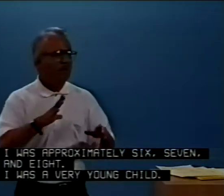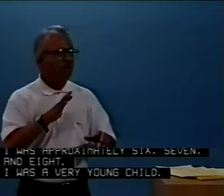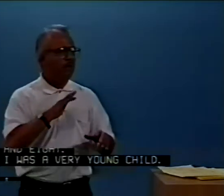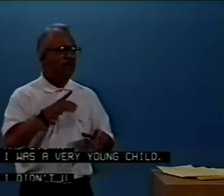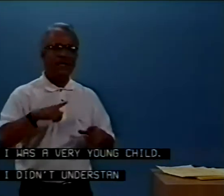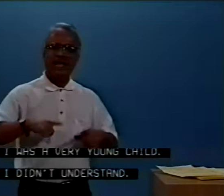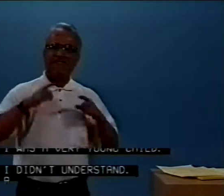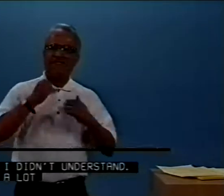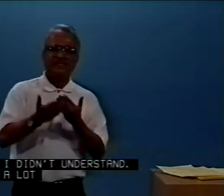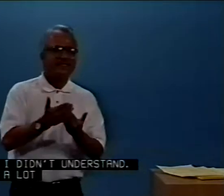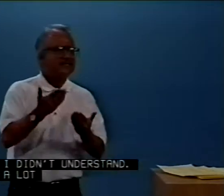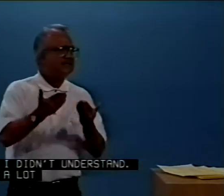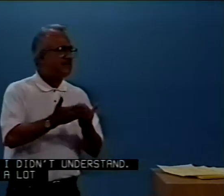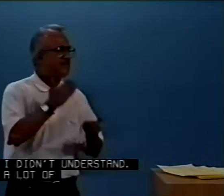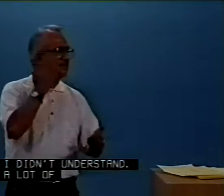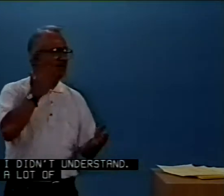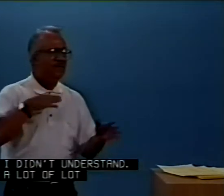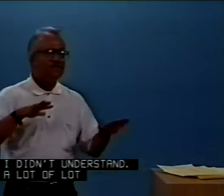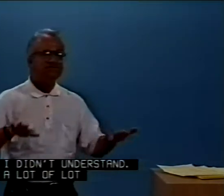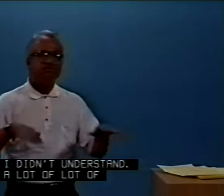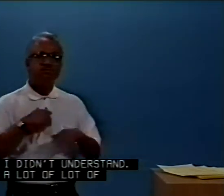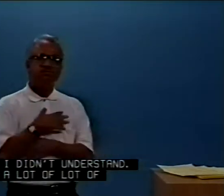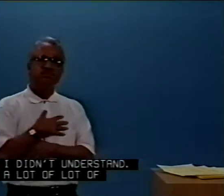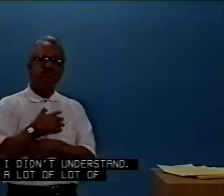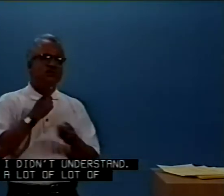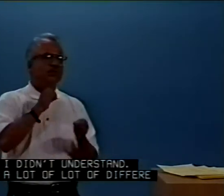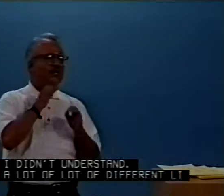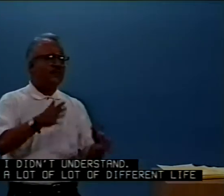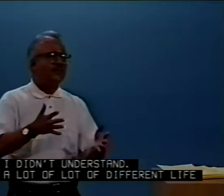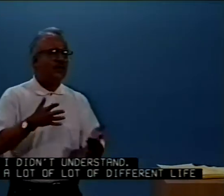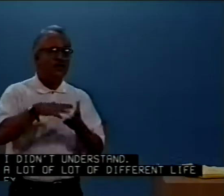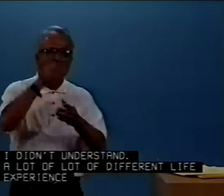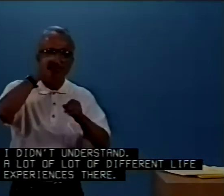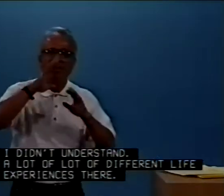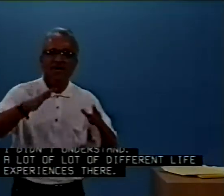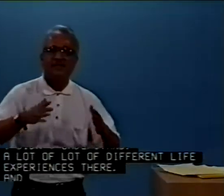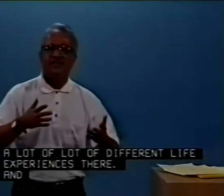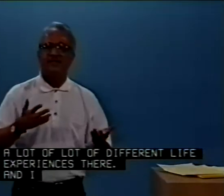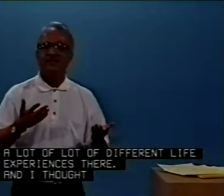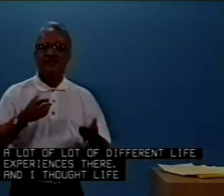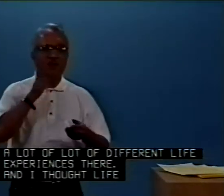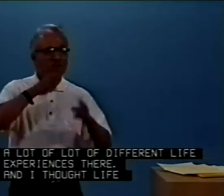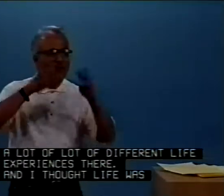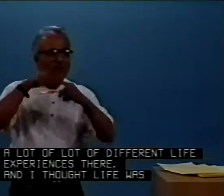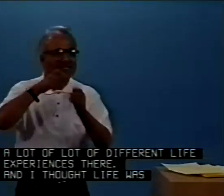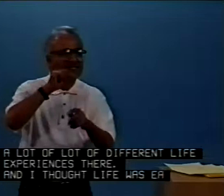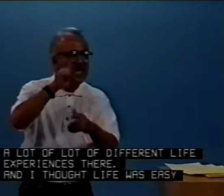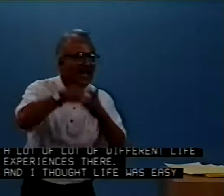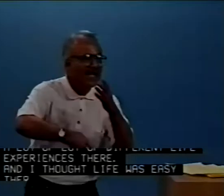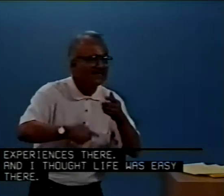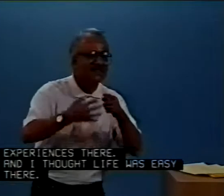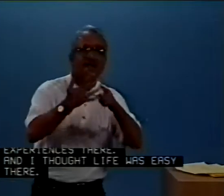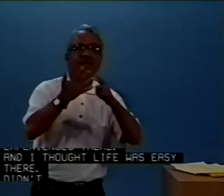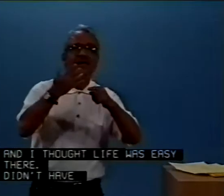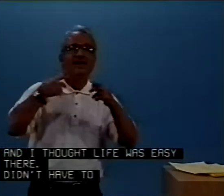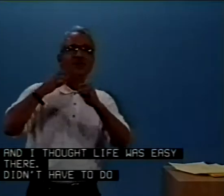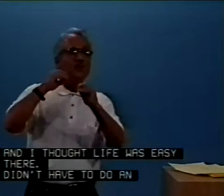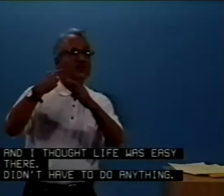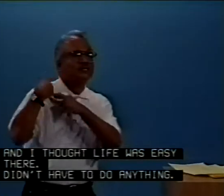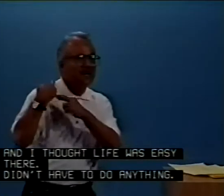and I thought life was easy there, you know. Didn't really have to do anything, didn't learn anything, didn't have to worry about taxes or anything.